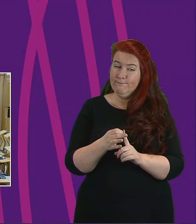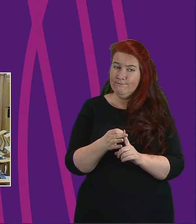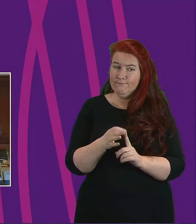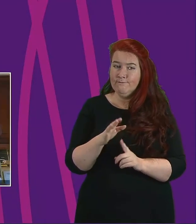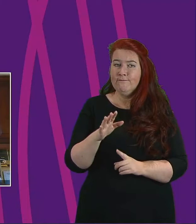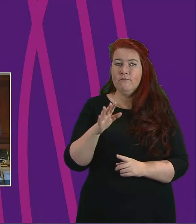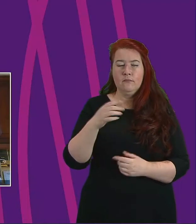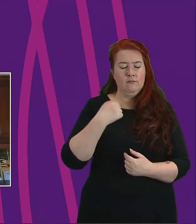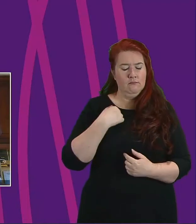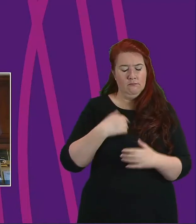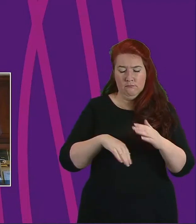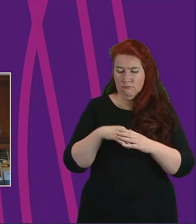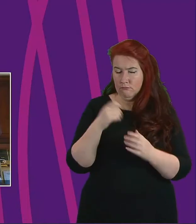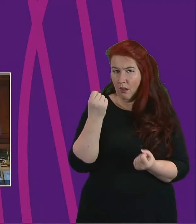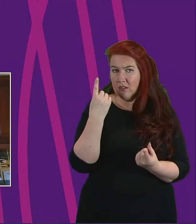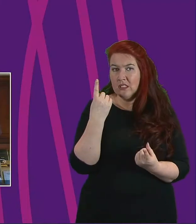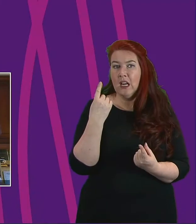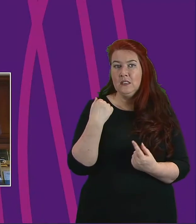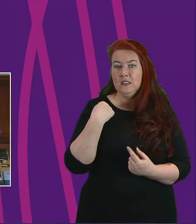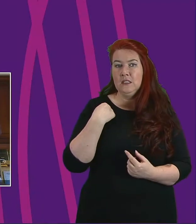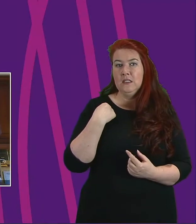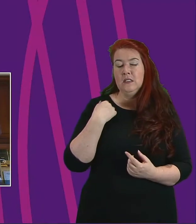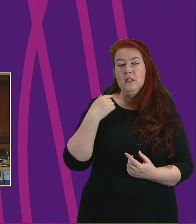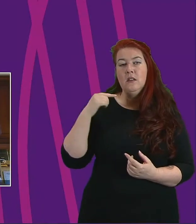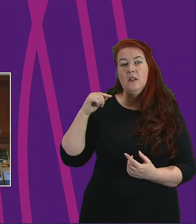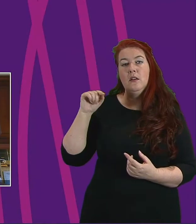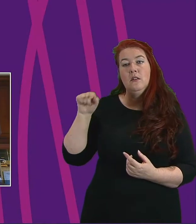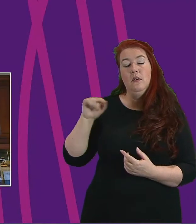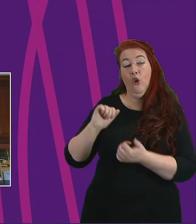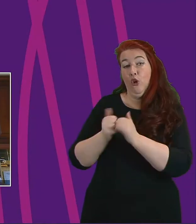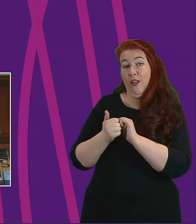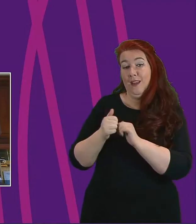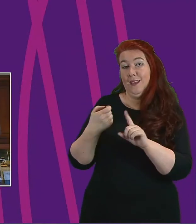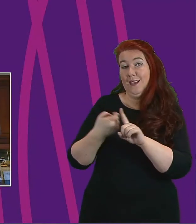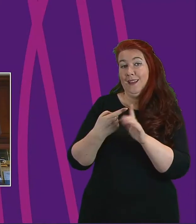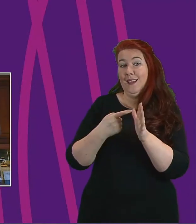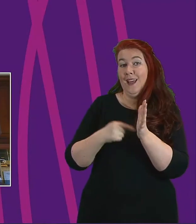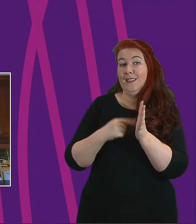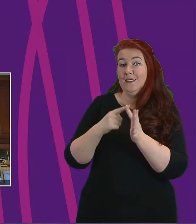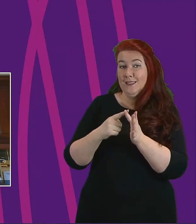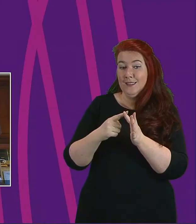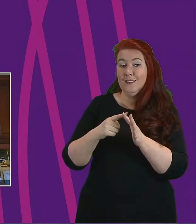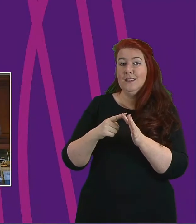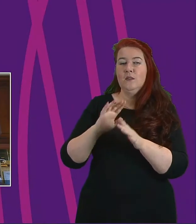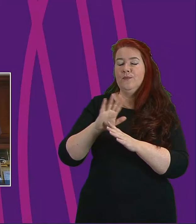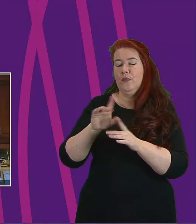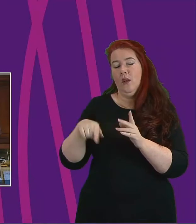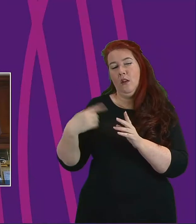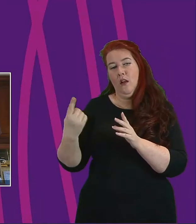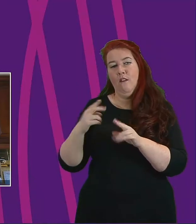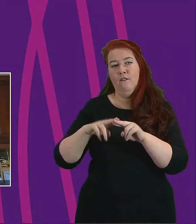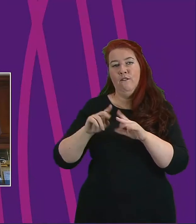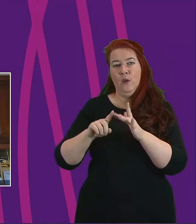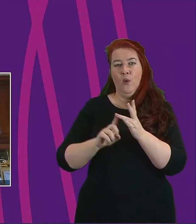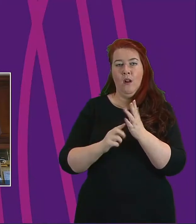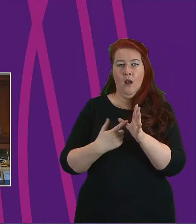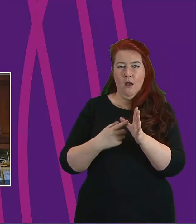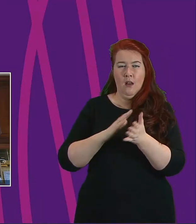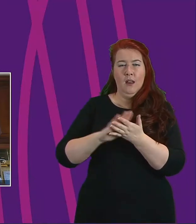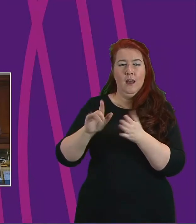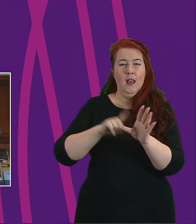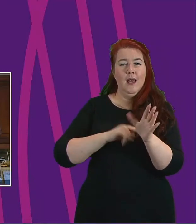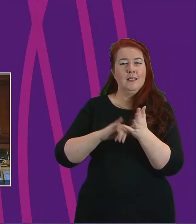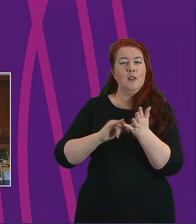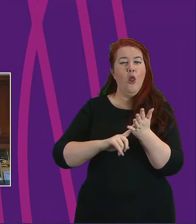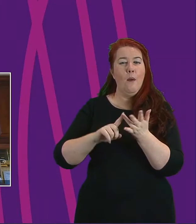I understand my colleague Kate Forbes will be making or Fiona Hislop will be making a statement later